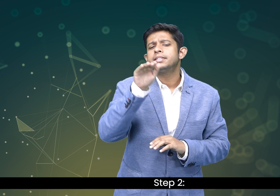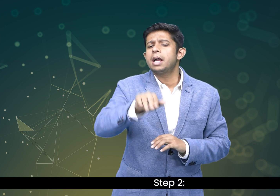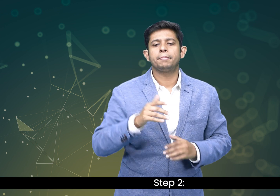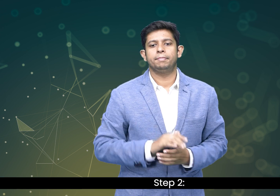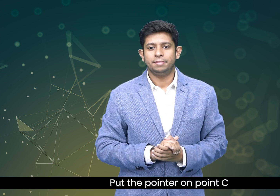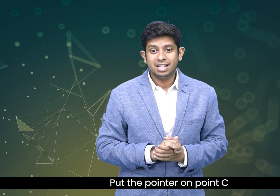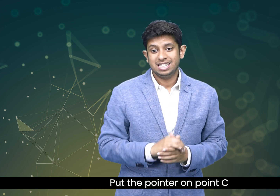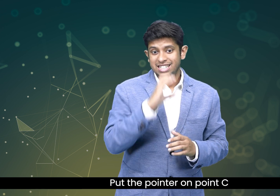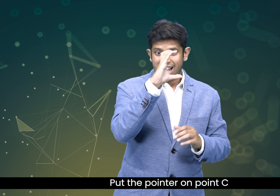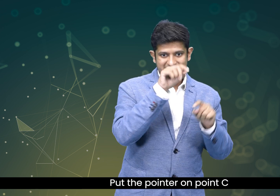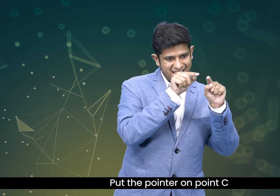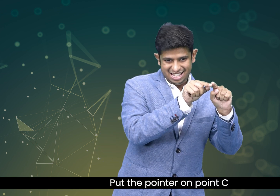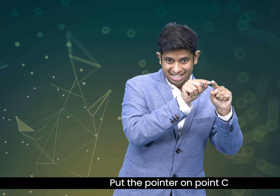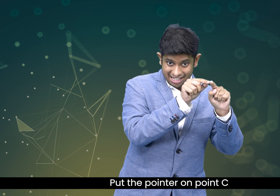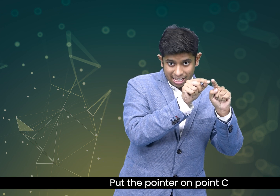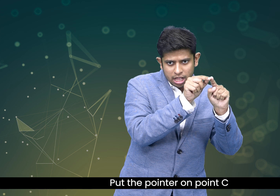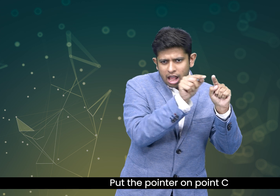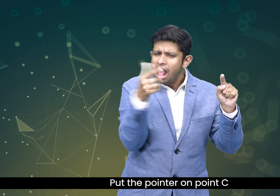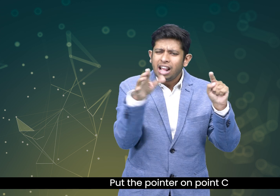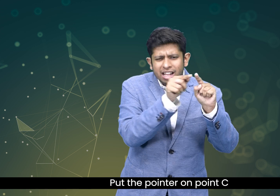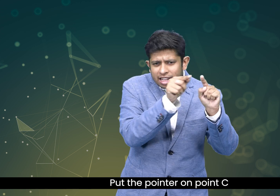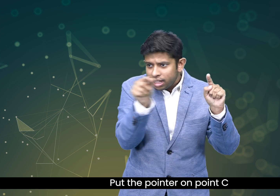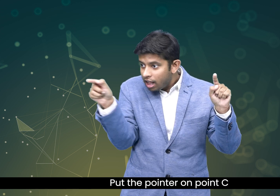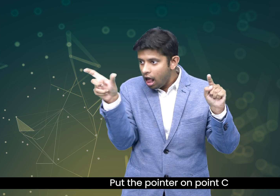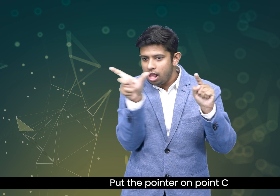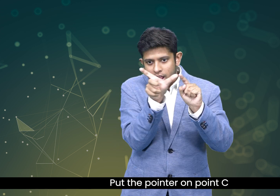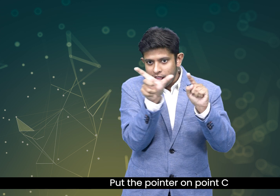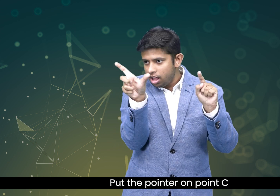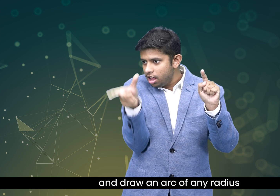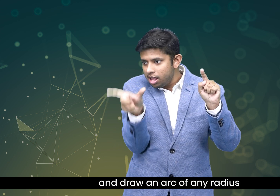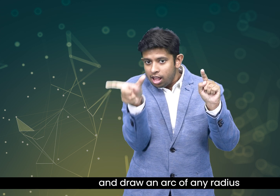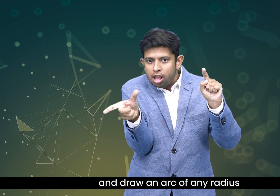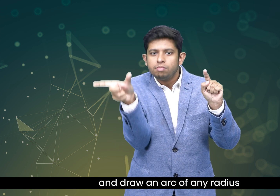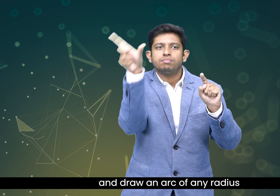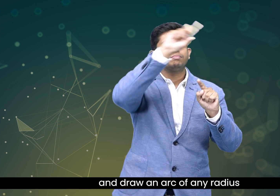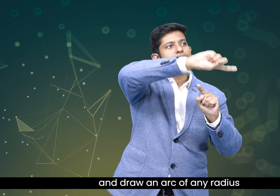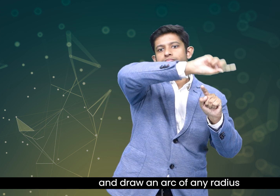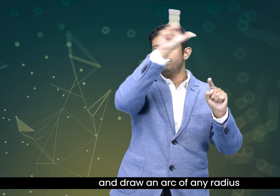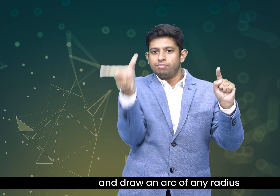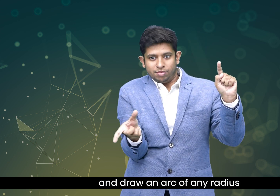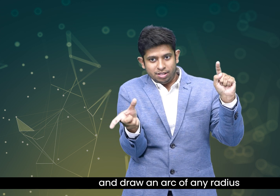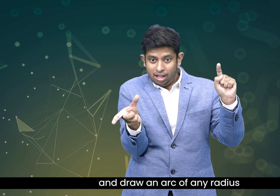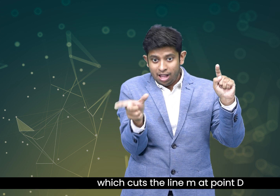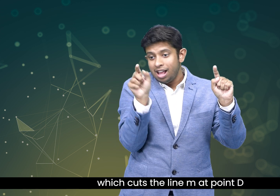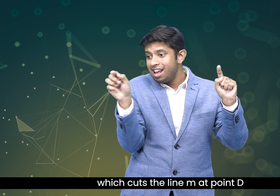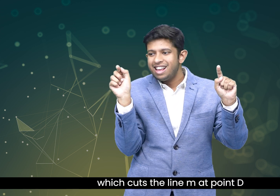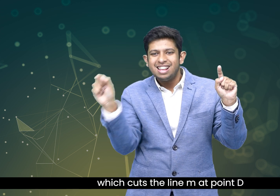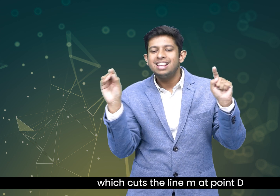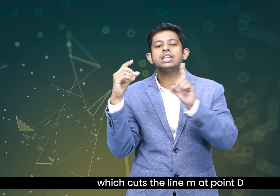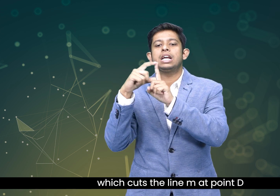Step 2. Put the pointer on point C and draw an arc of any radius which cuts the line